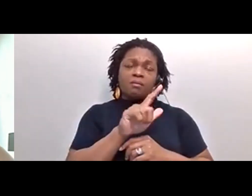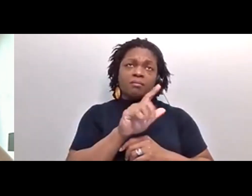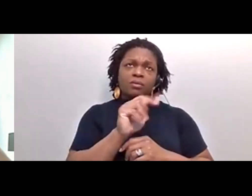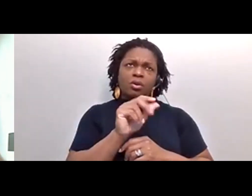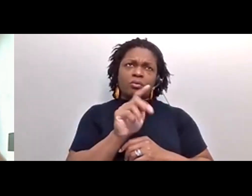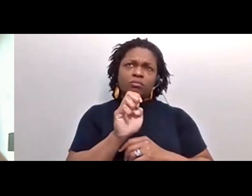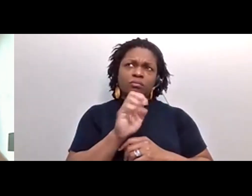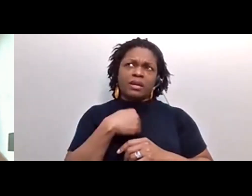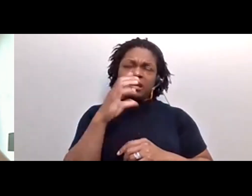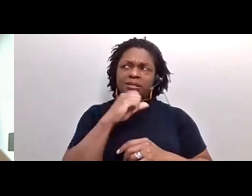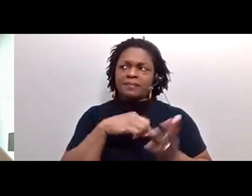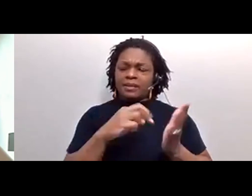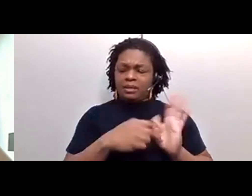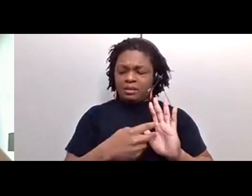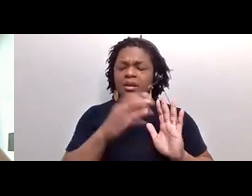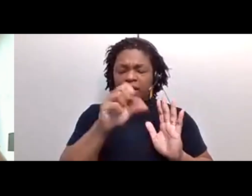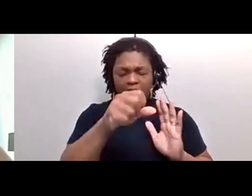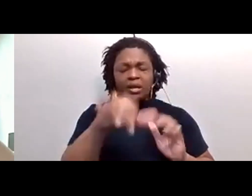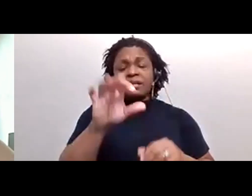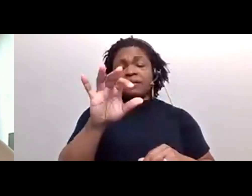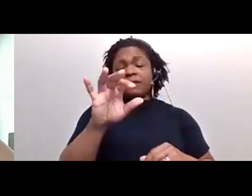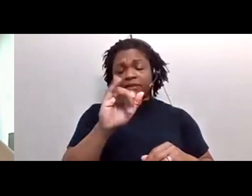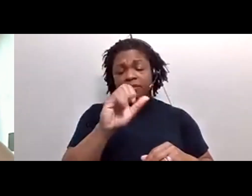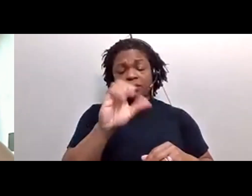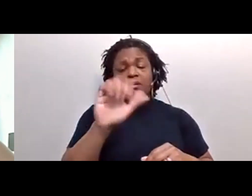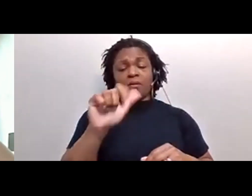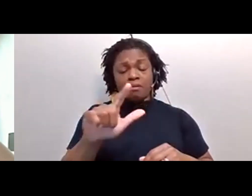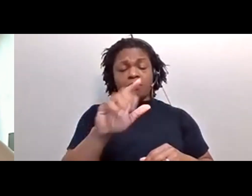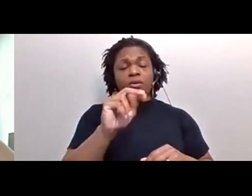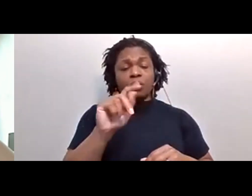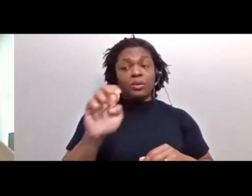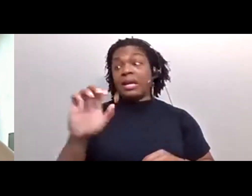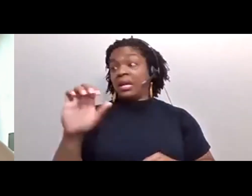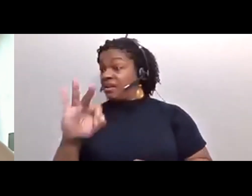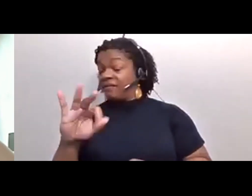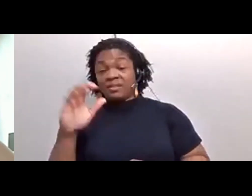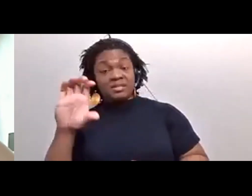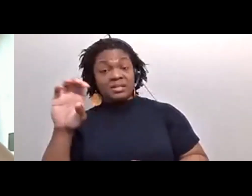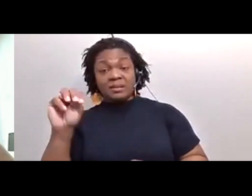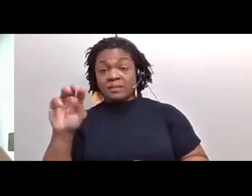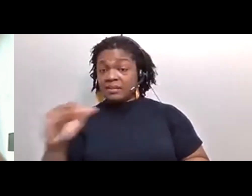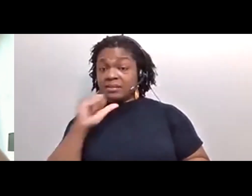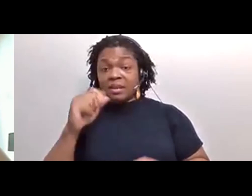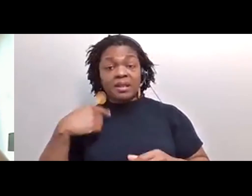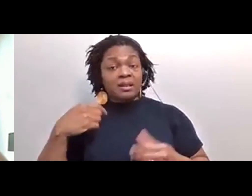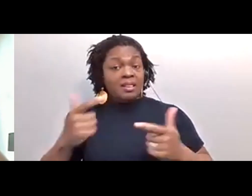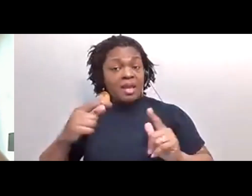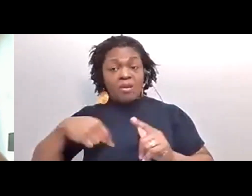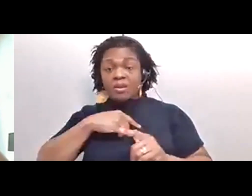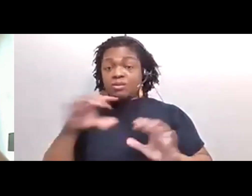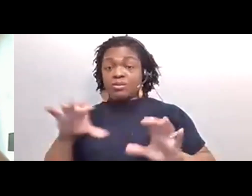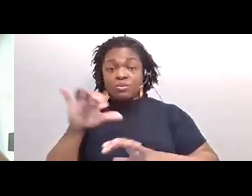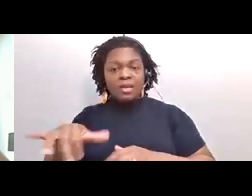note. If CMS disallows us to do these things, then we lose federal